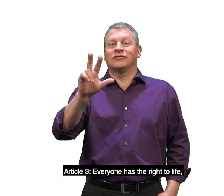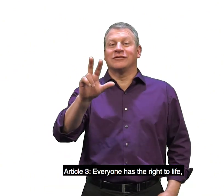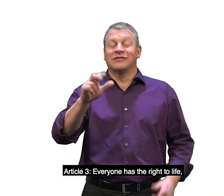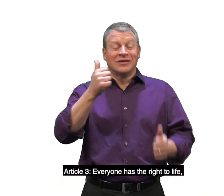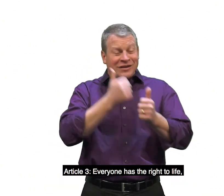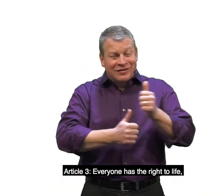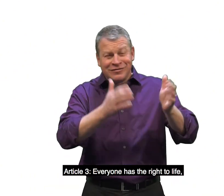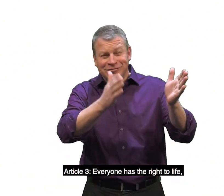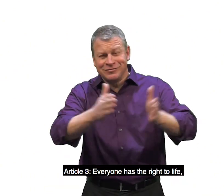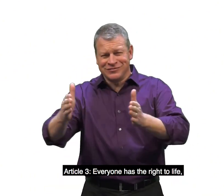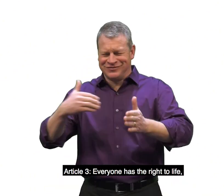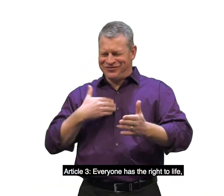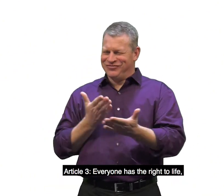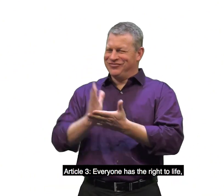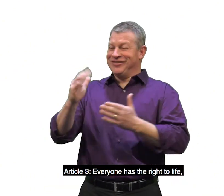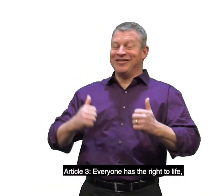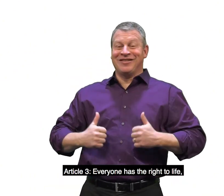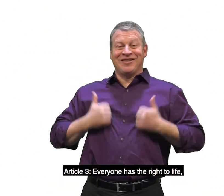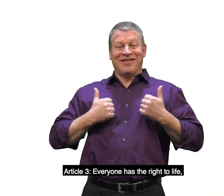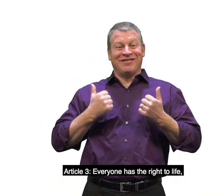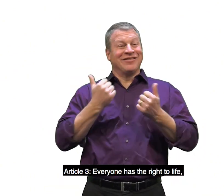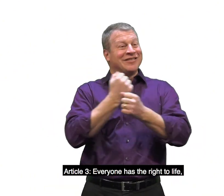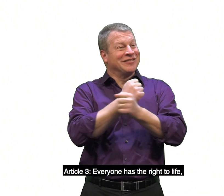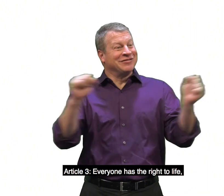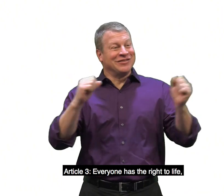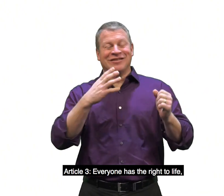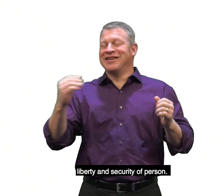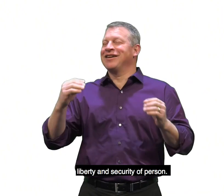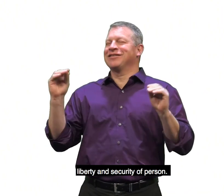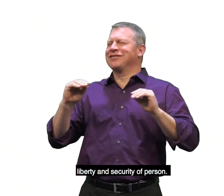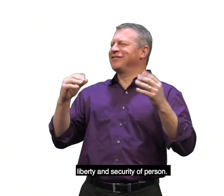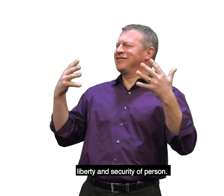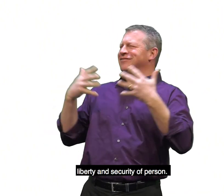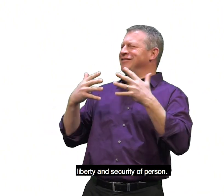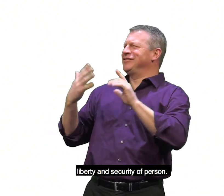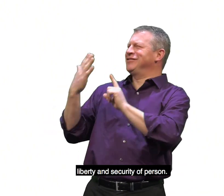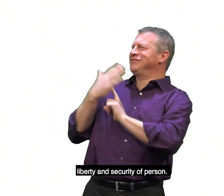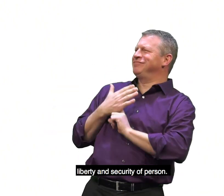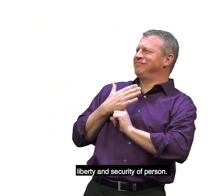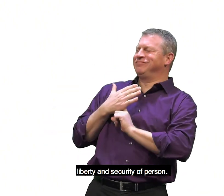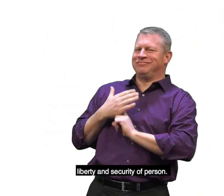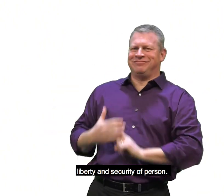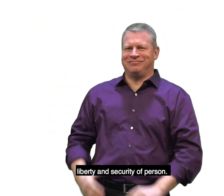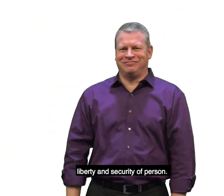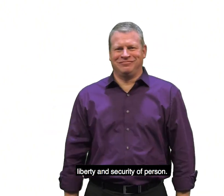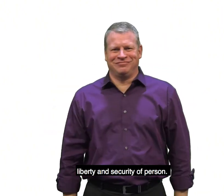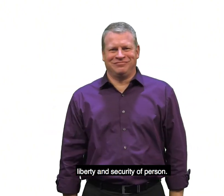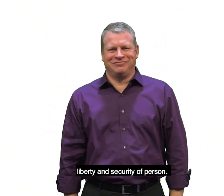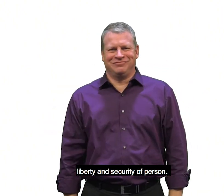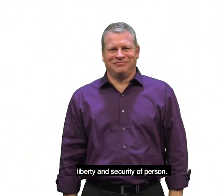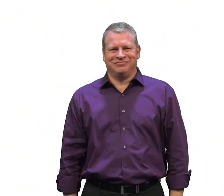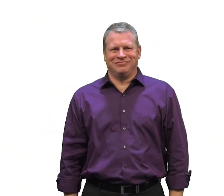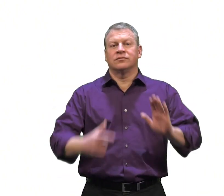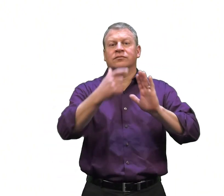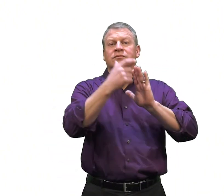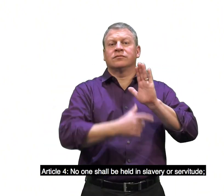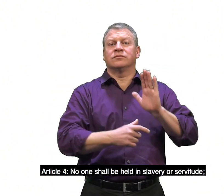Article 3. Everyone has the right to life, liberty, and security of person.